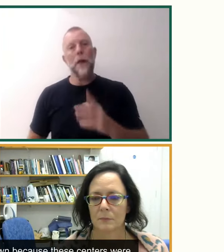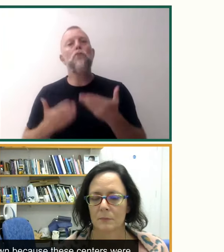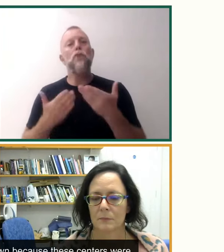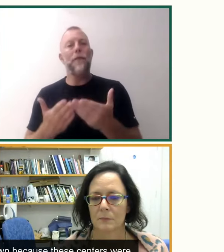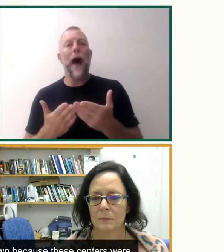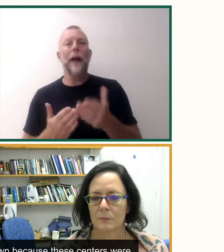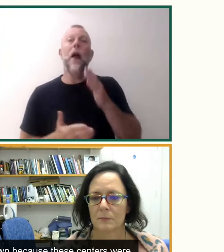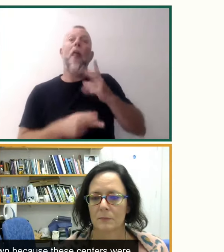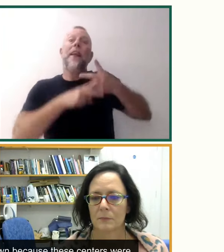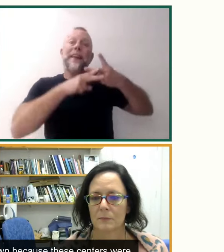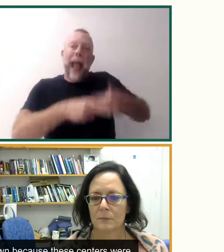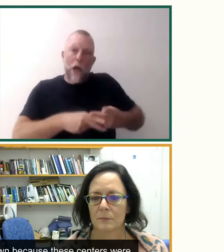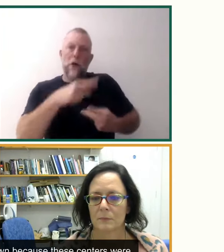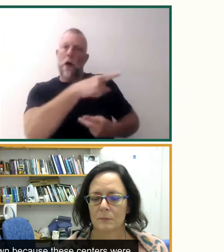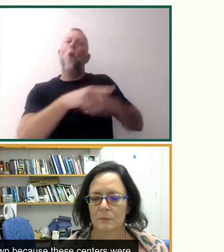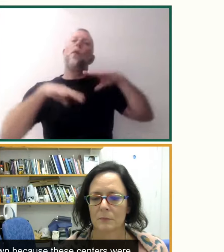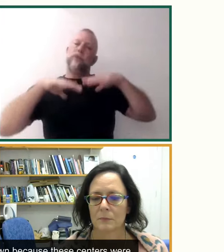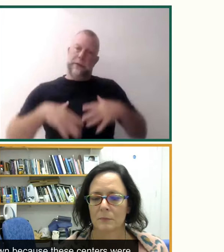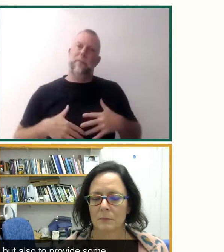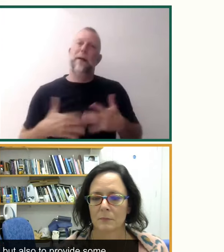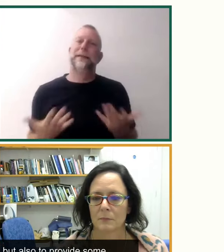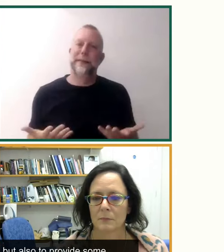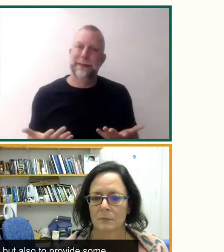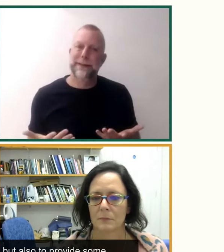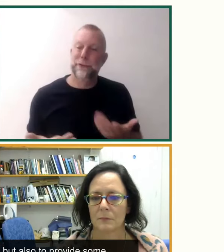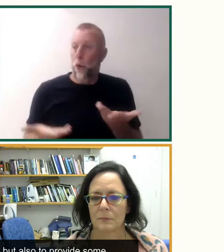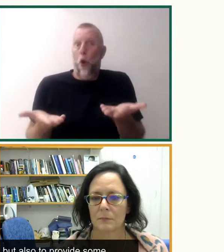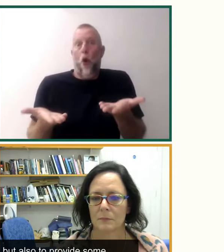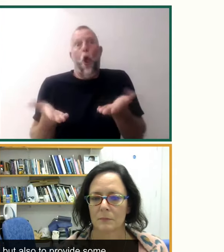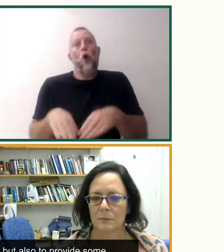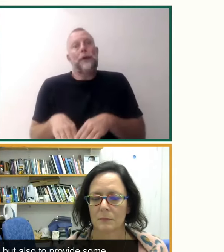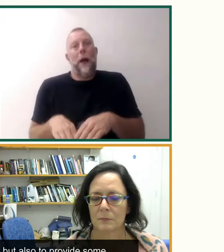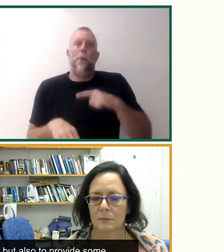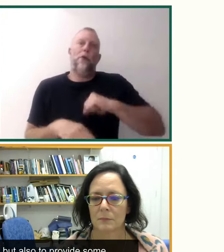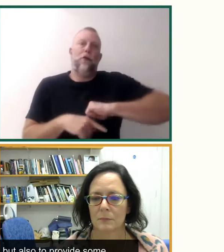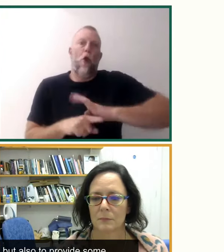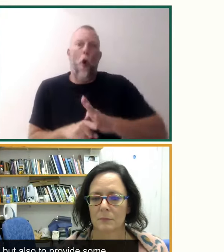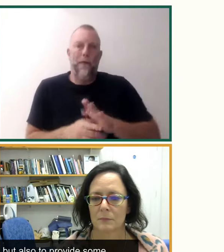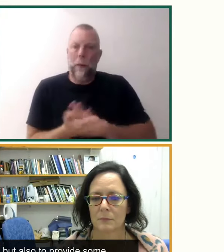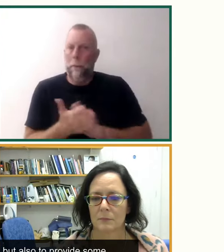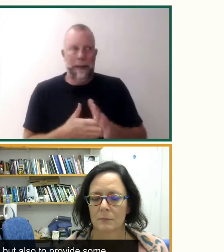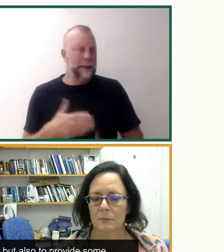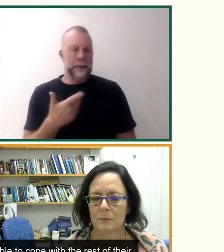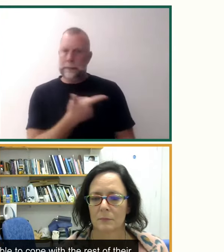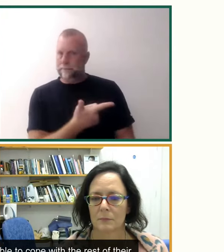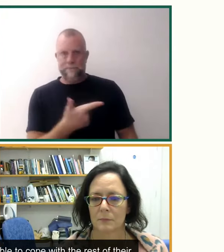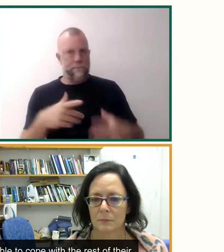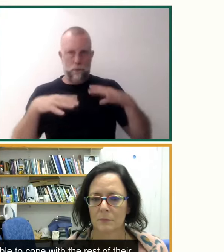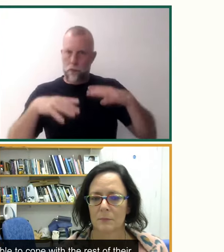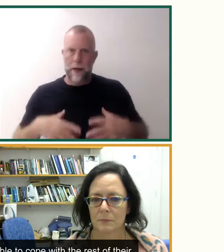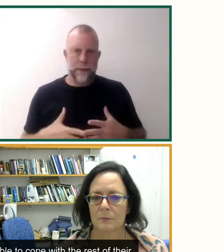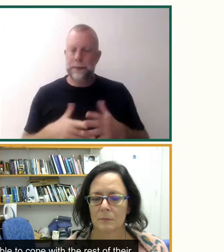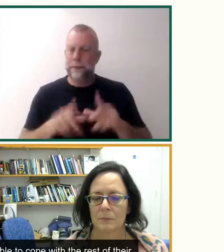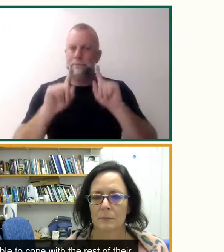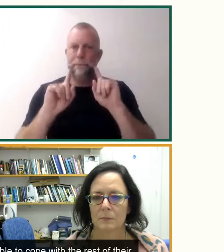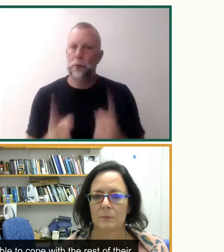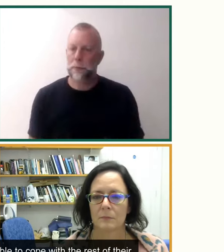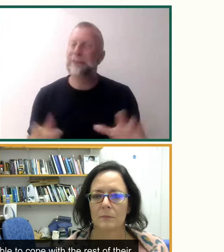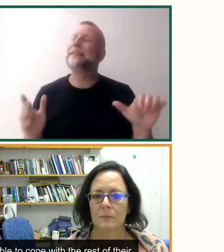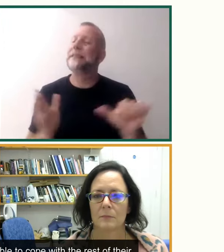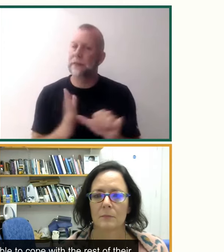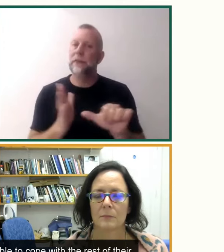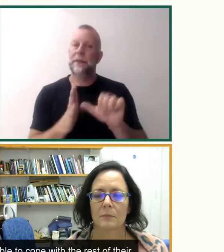some kind of opportunity for the parents to be able to cope with the rest of their life. And that was all shut down. So very difficult